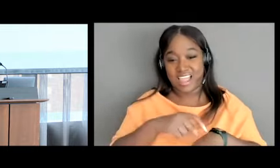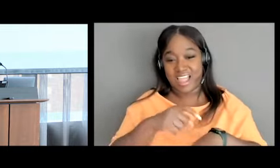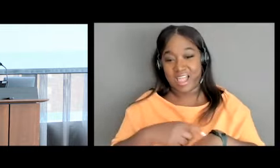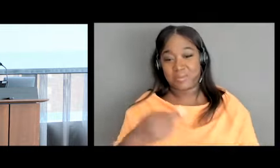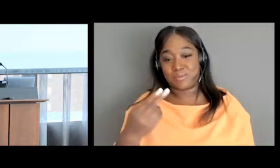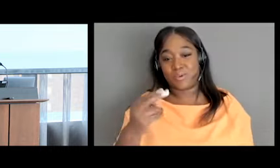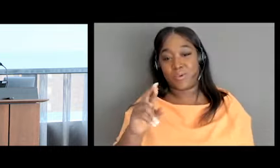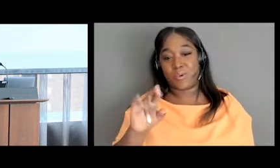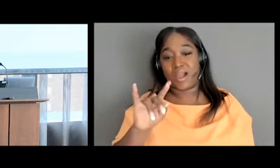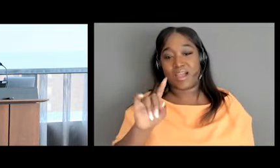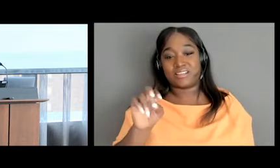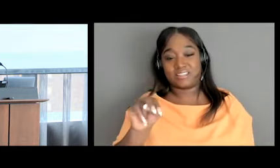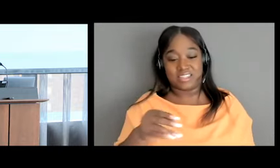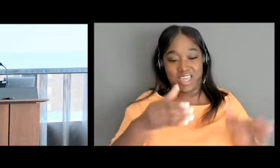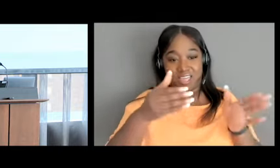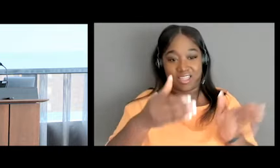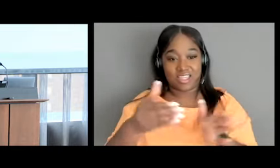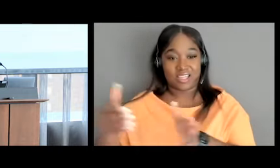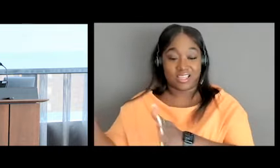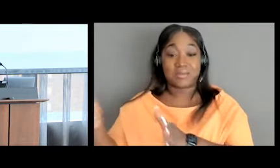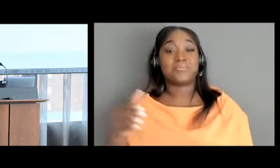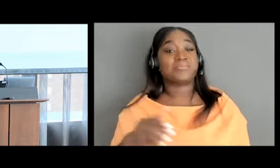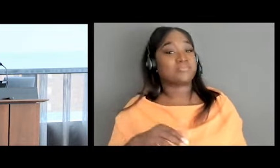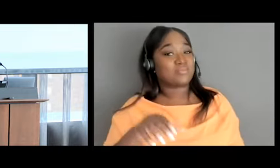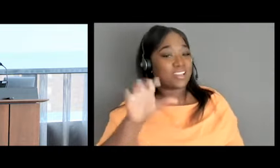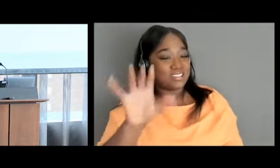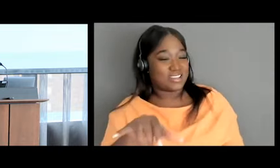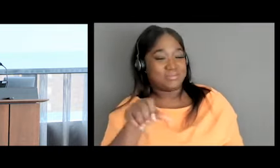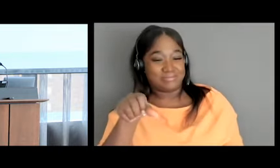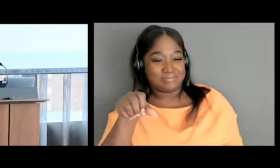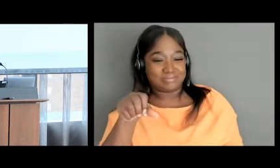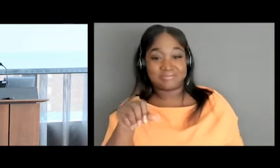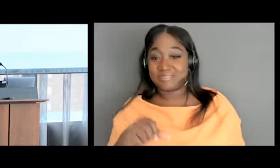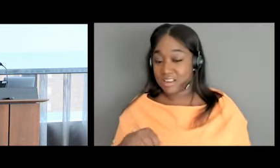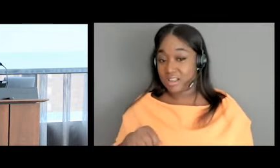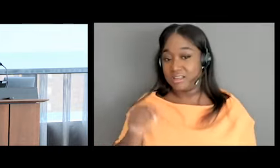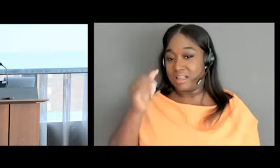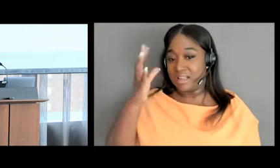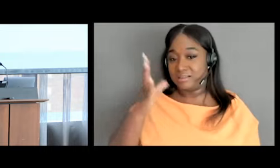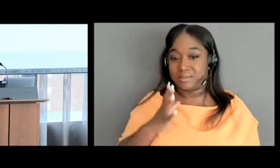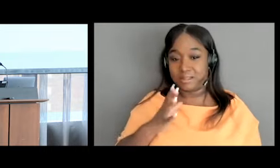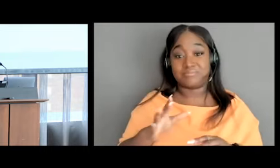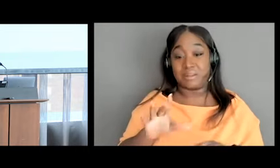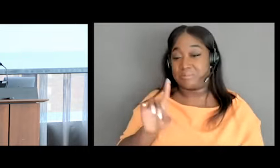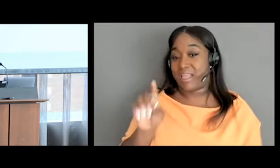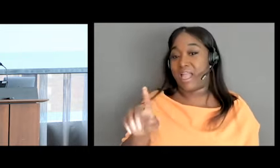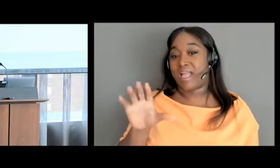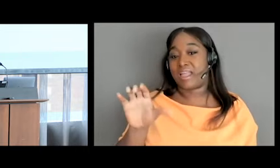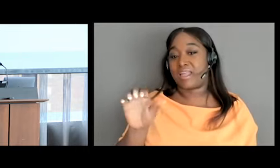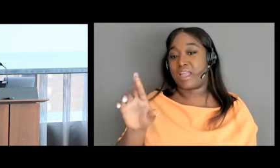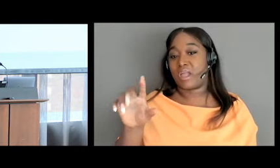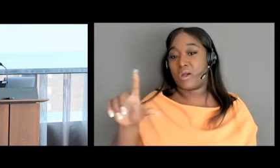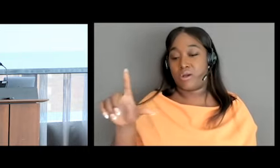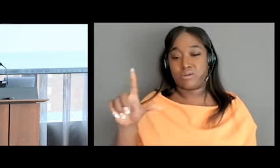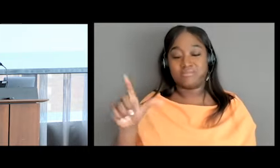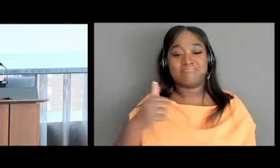So as you're doing that, I'm just asking Carol or anybody else in the room who can answer. As a guy who's tried to do some of the analysis of are we serving the people who really